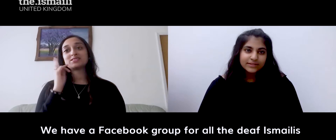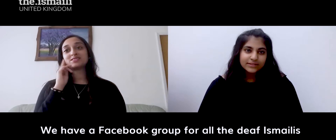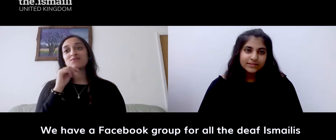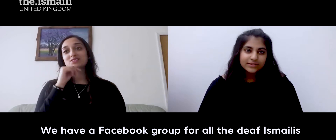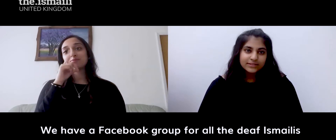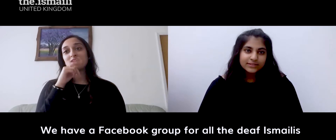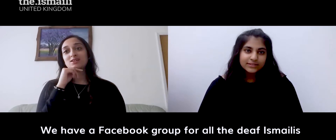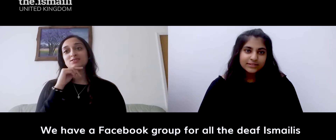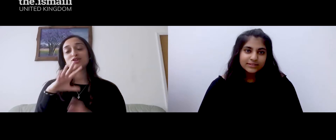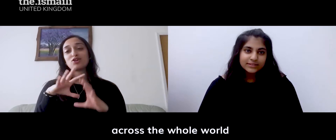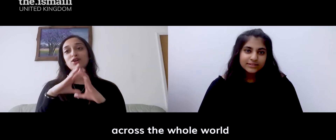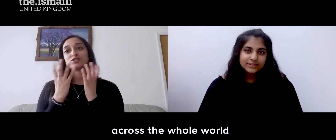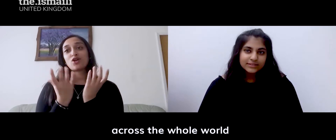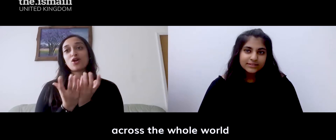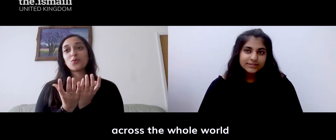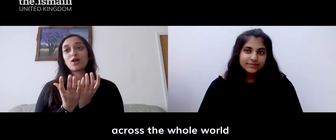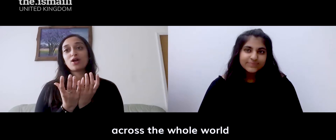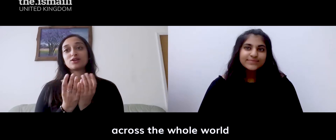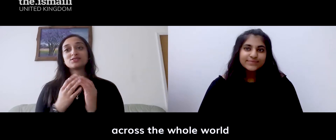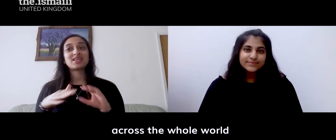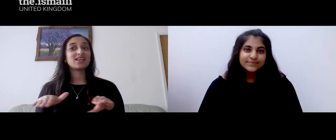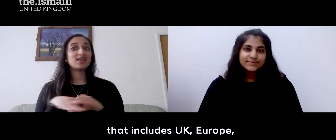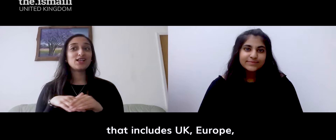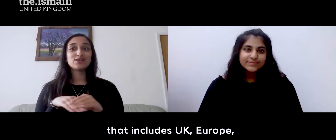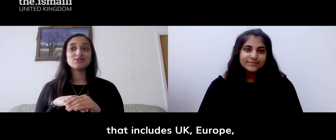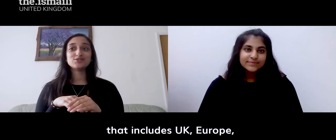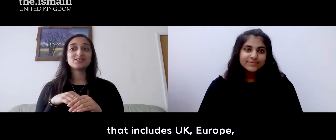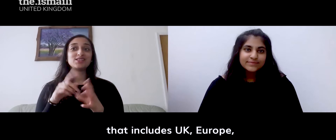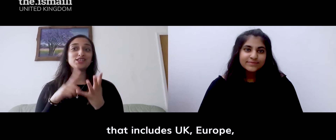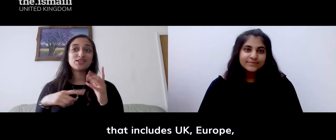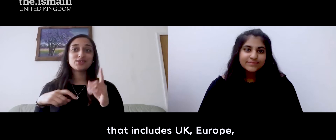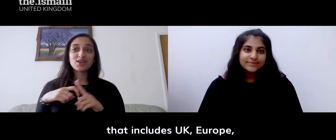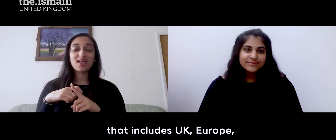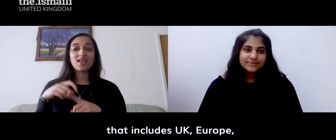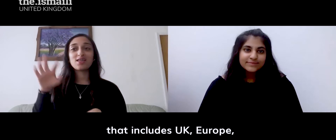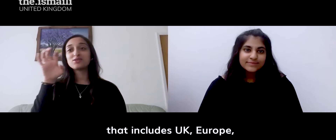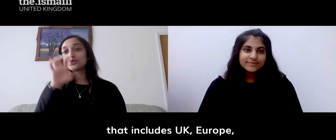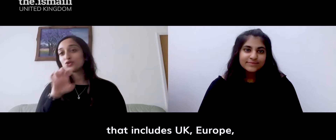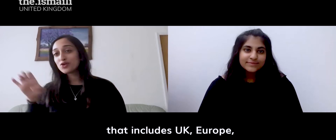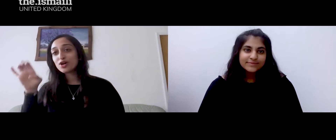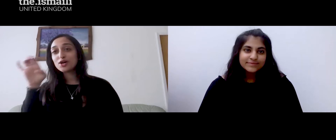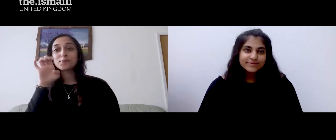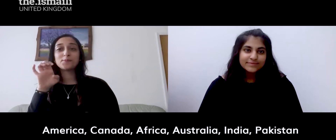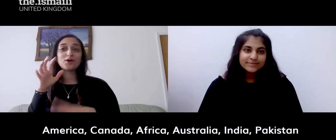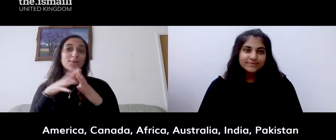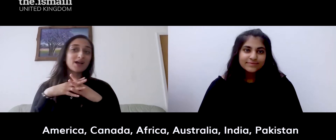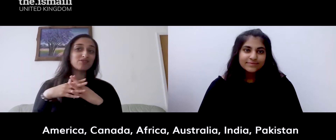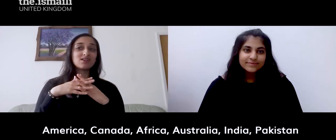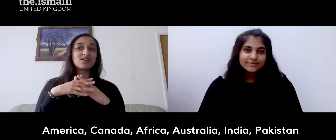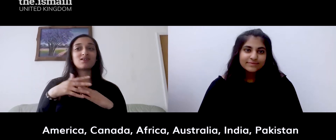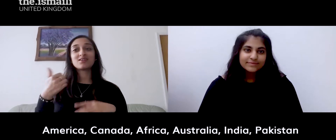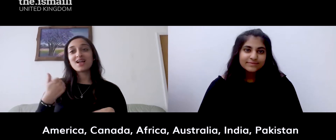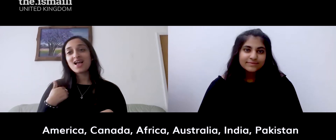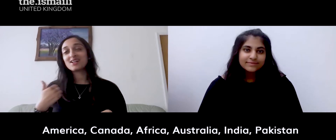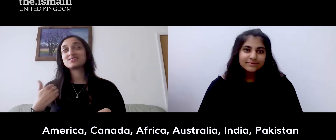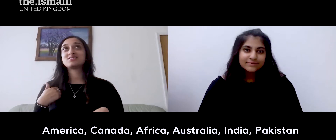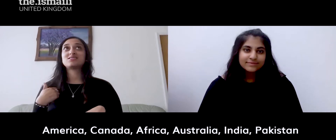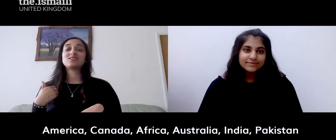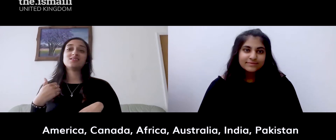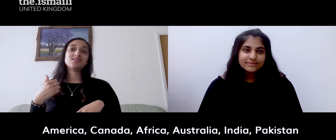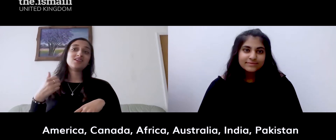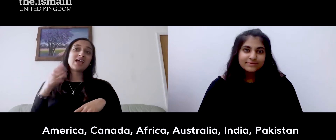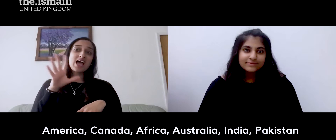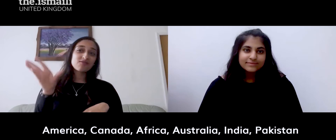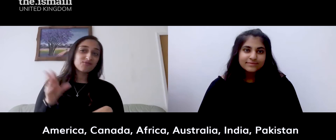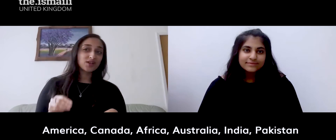all the deaf Ismailis across the whole world that includes the UK, Europe, America,